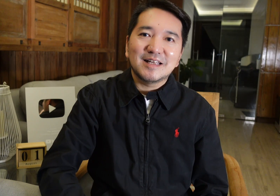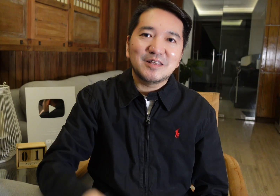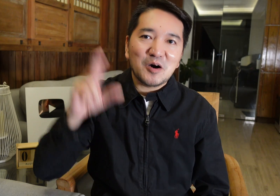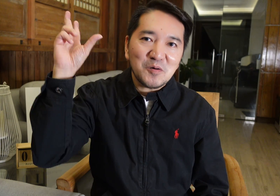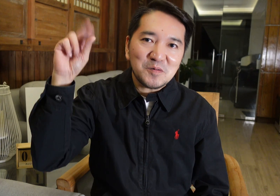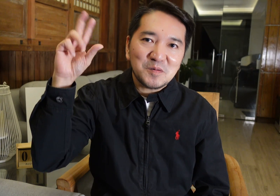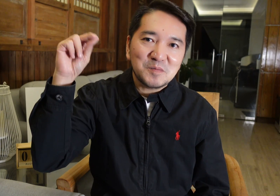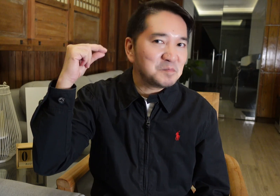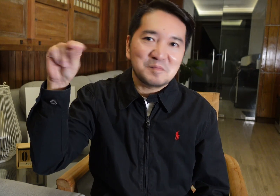No.